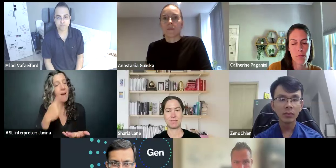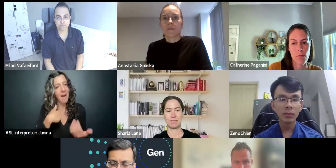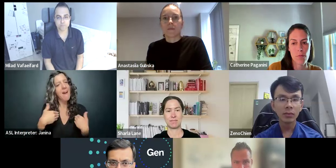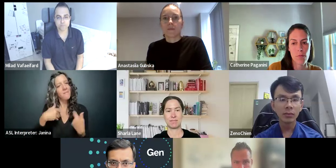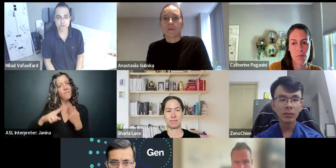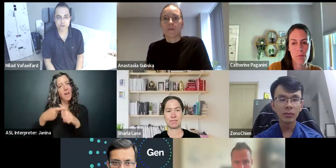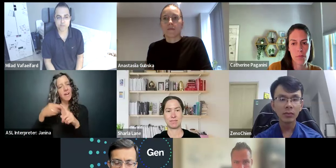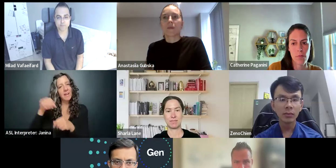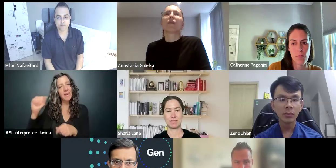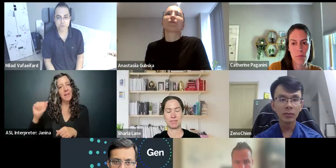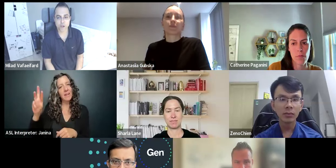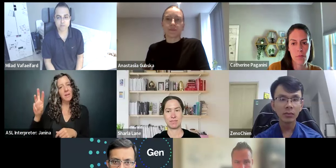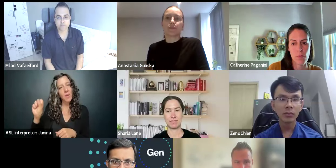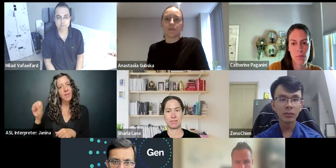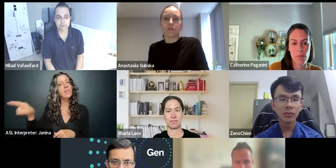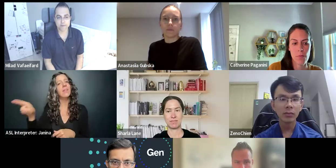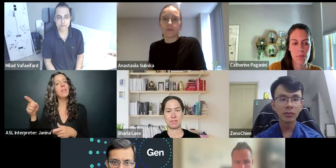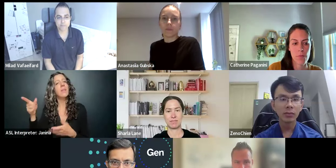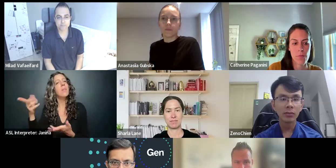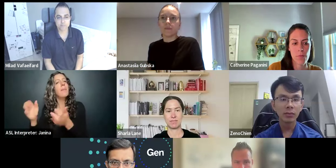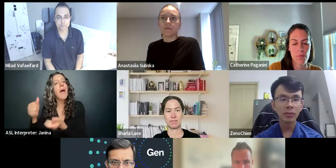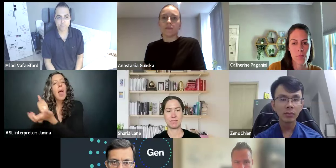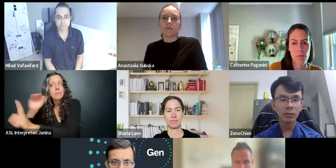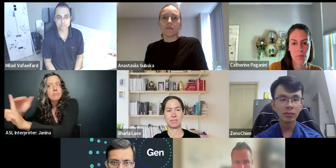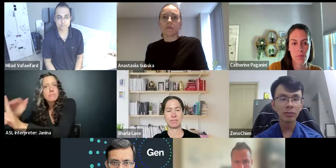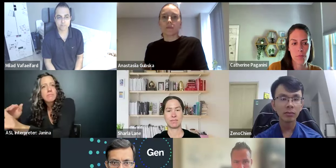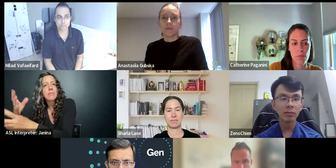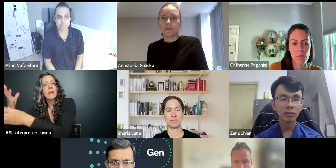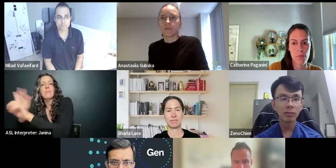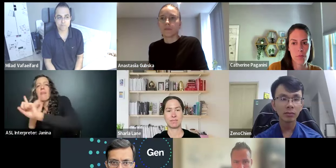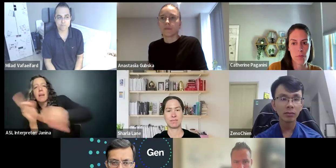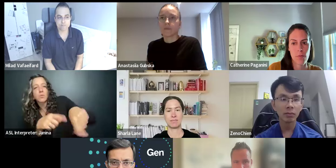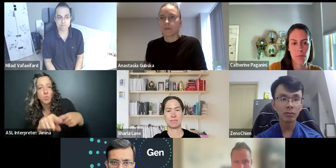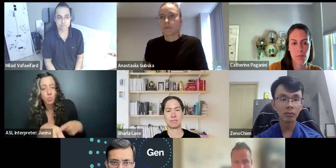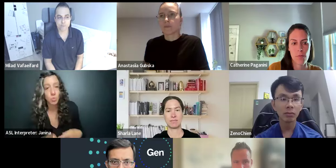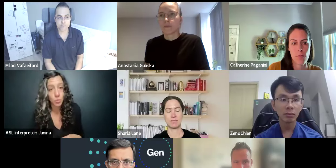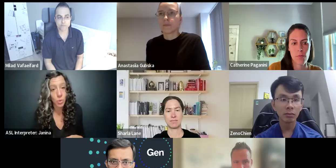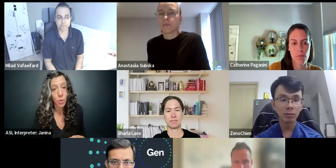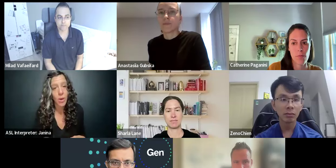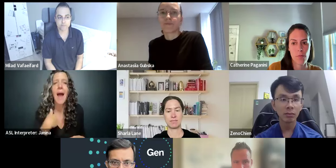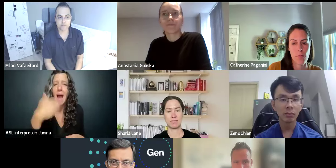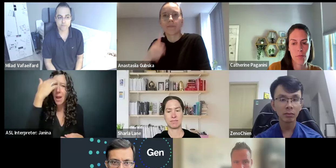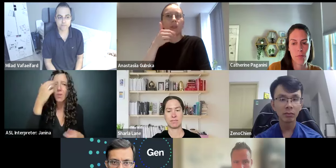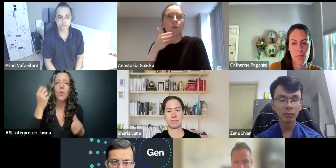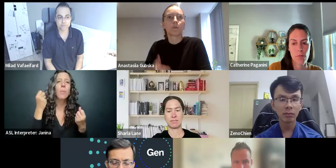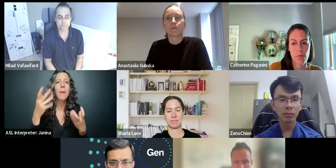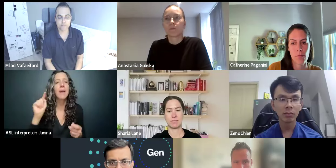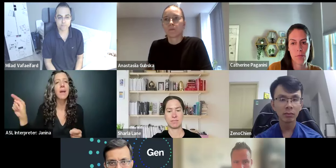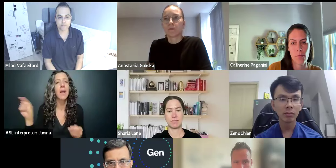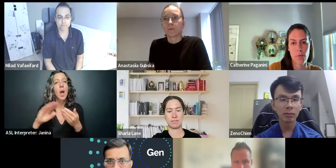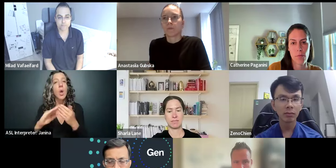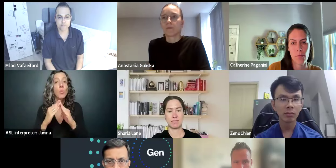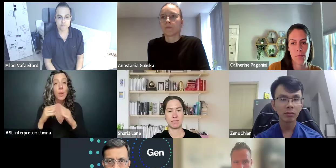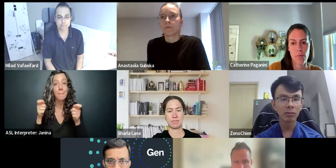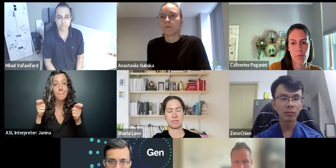AWS are able to help amplify. Okay, so I know like quite a few community managers. So maybe